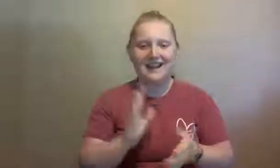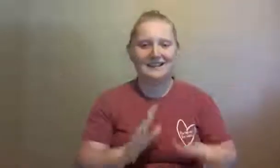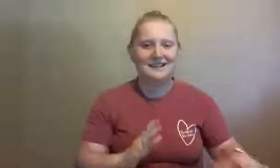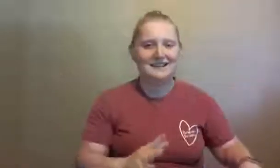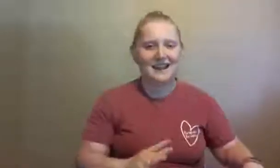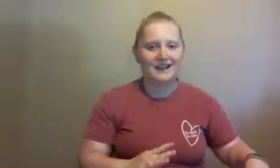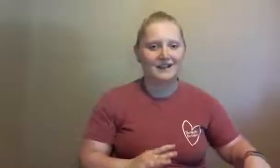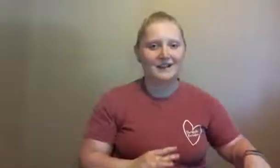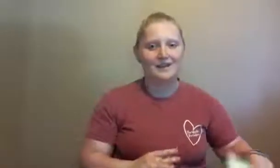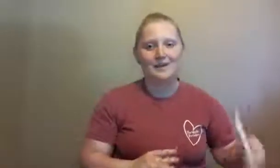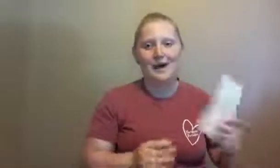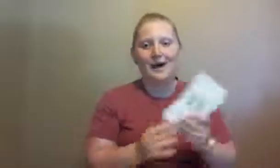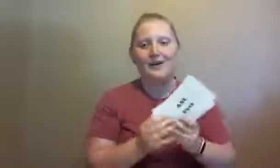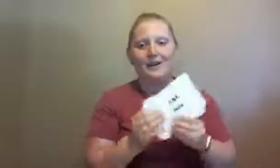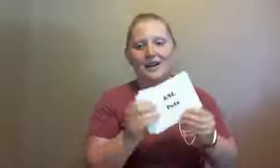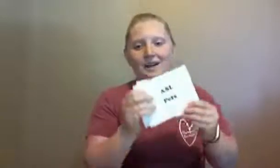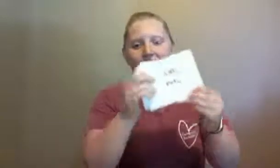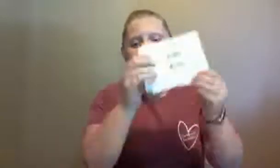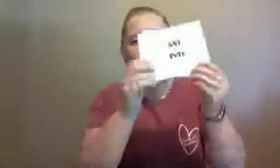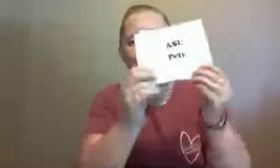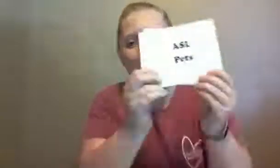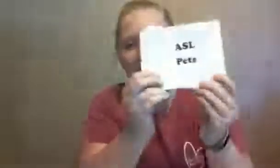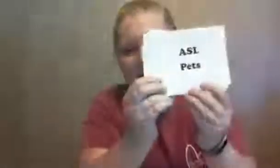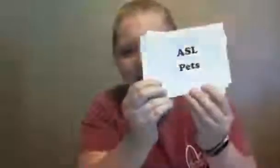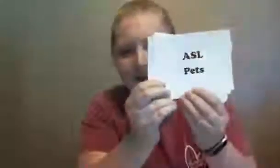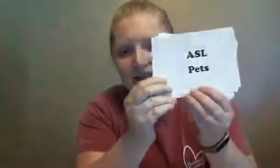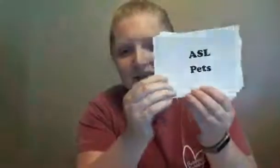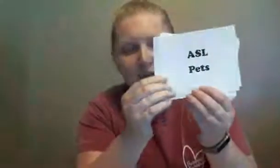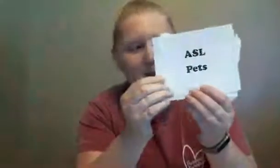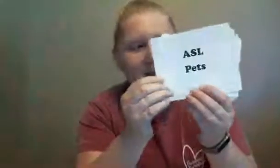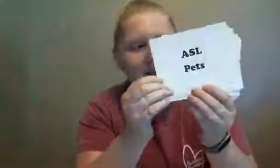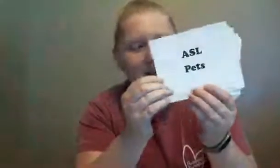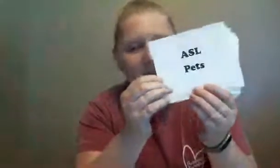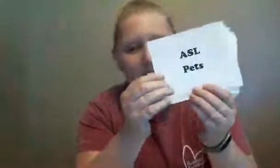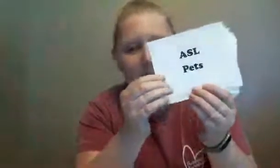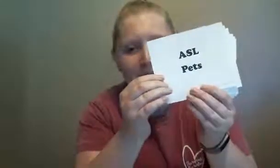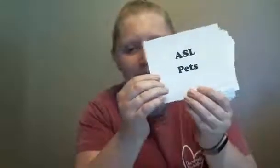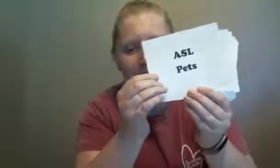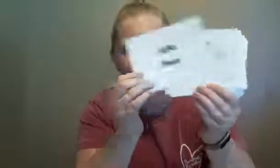and today we learned about pets. So we learned about